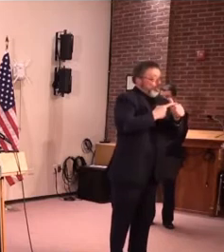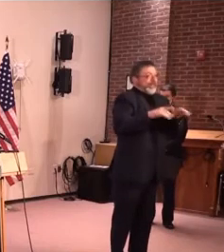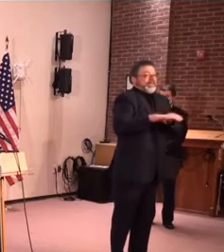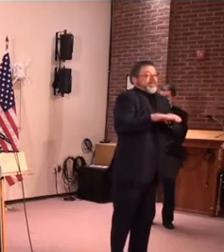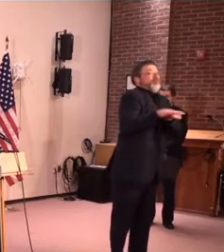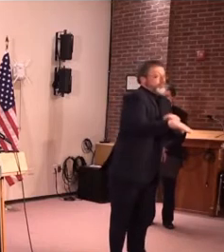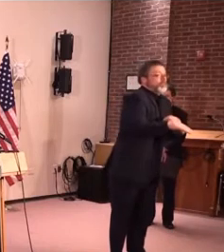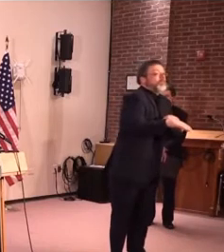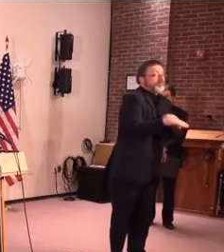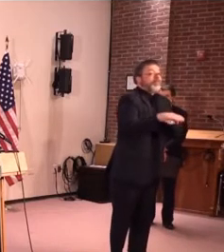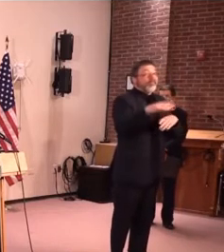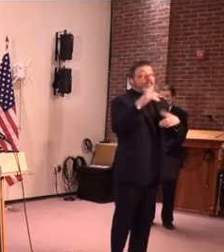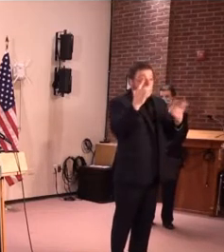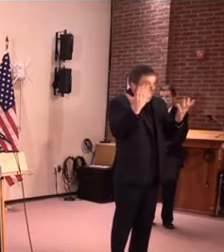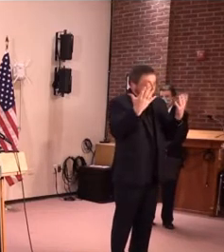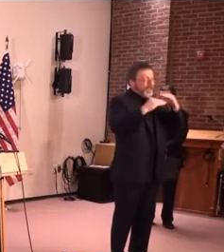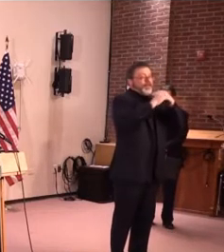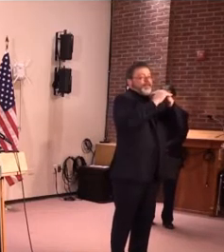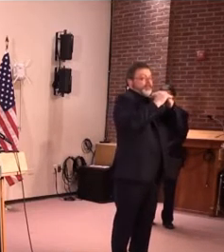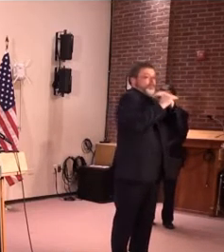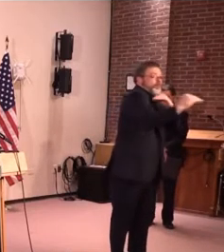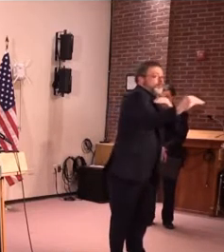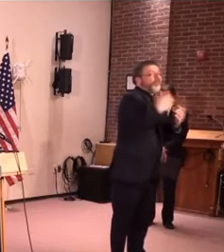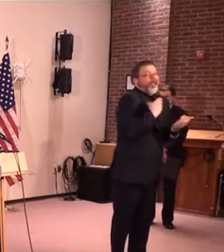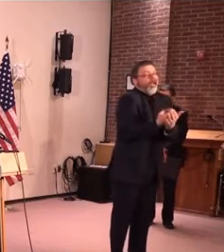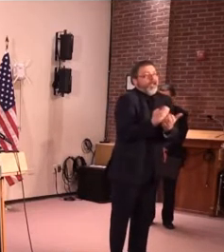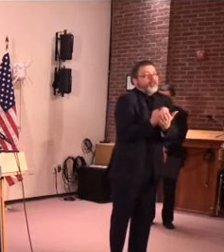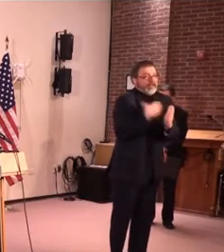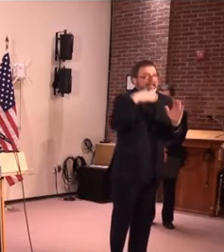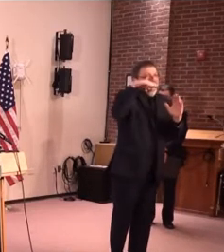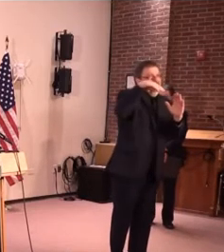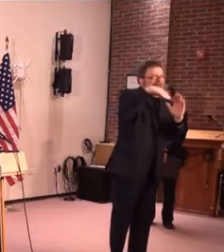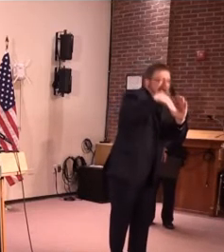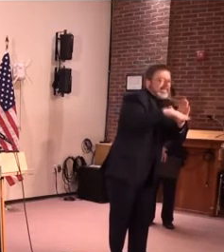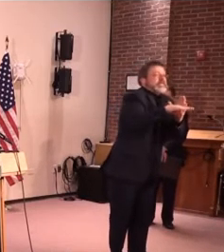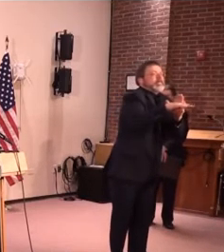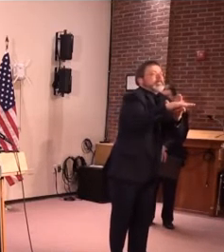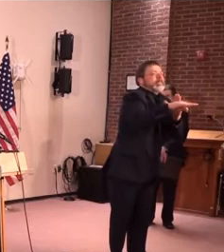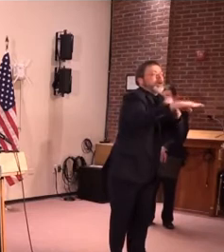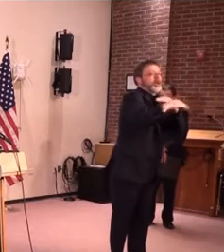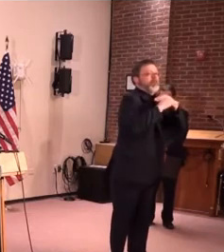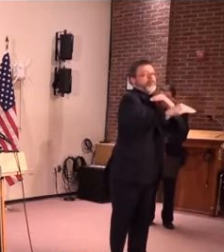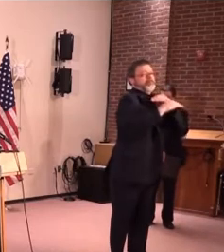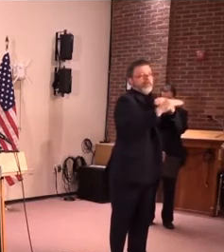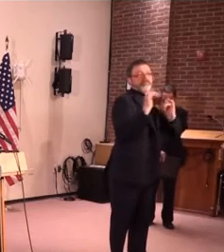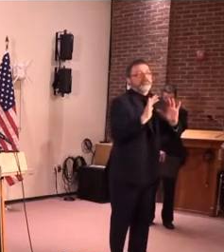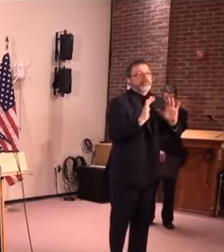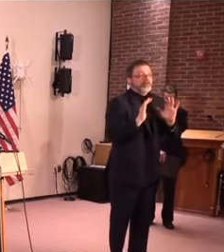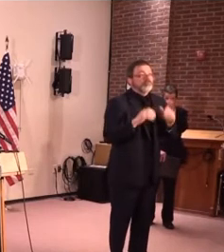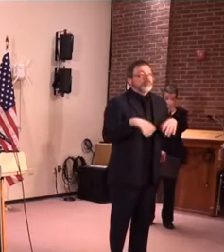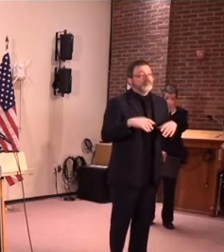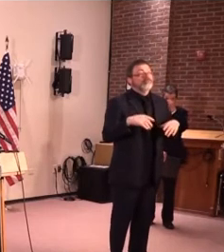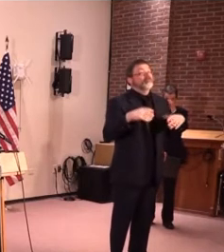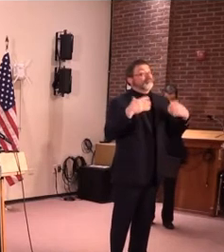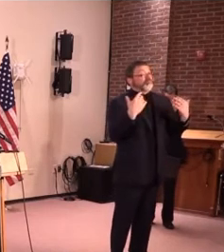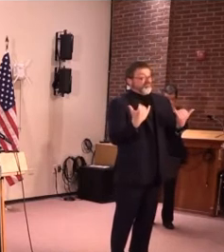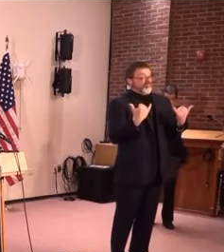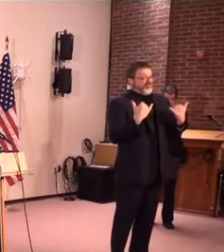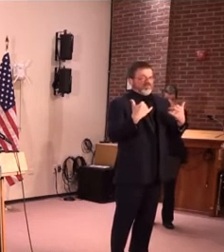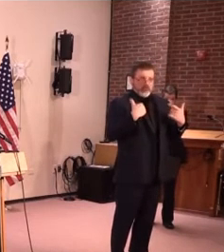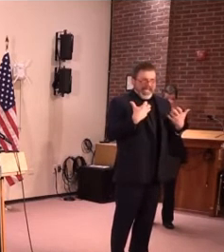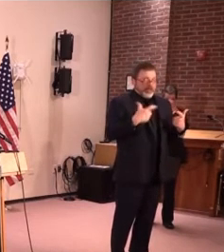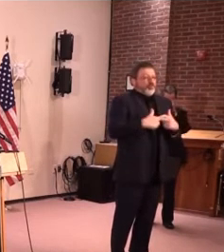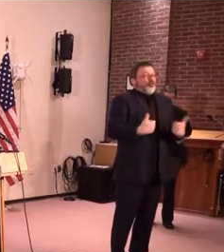ensuring the survival of our business community. We know this recovery will be long and that steps announced